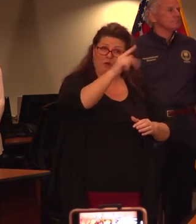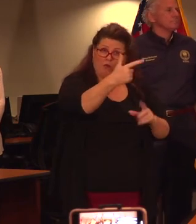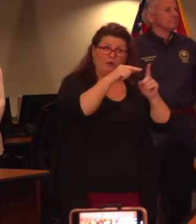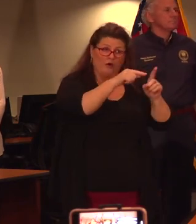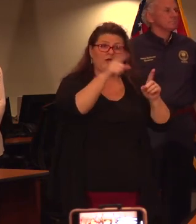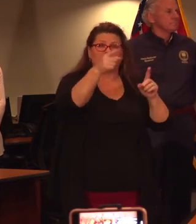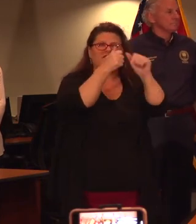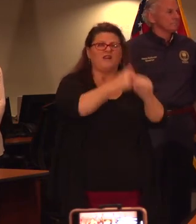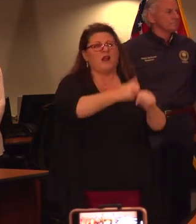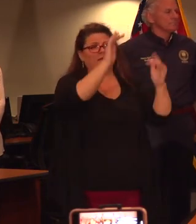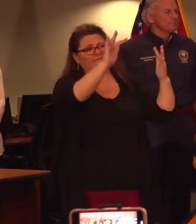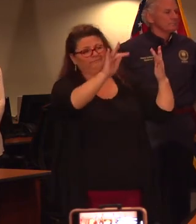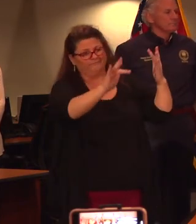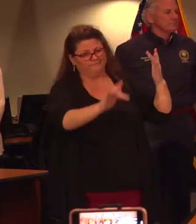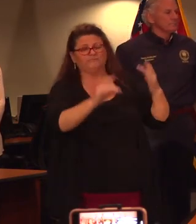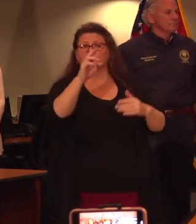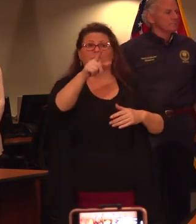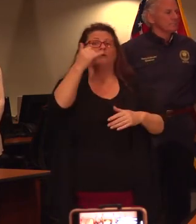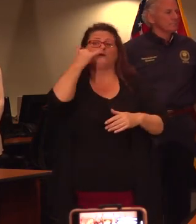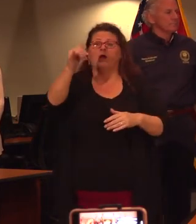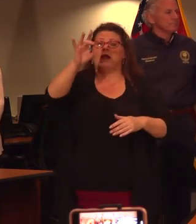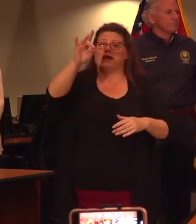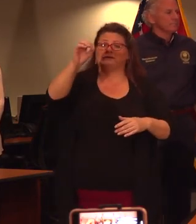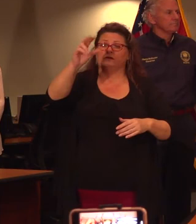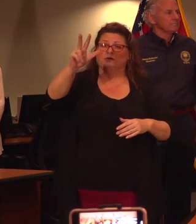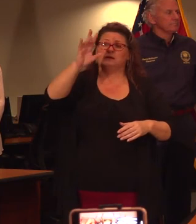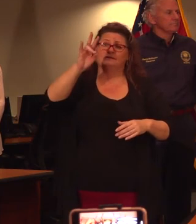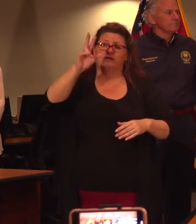the links there, or you can just call